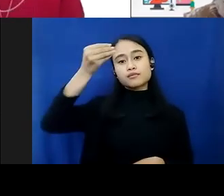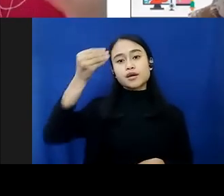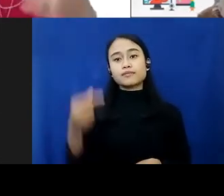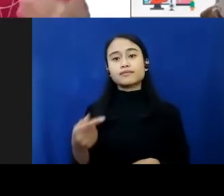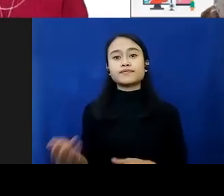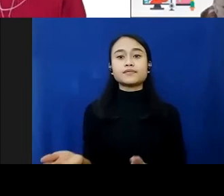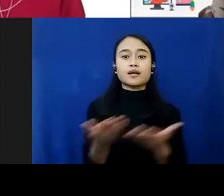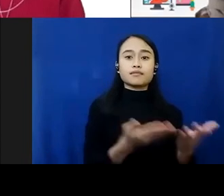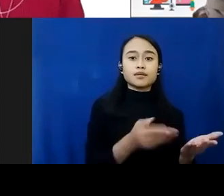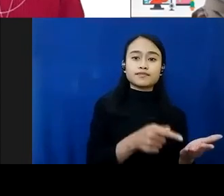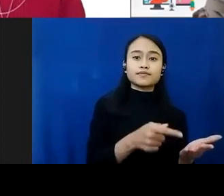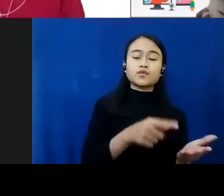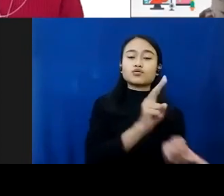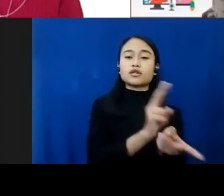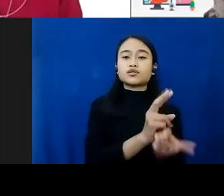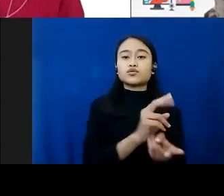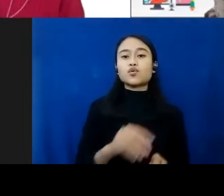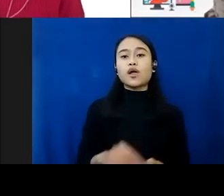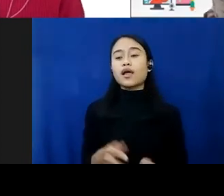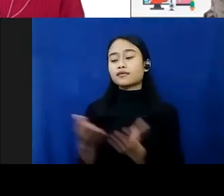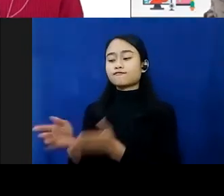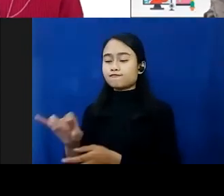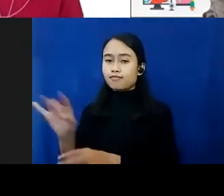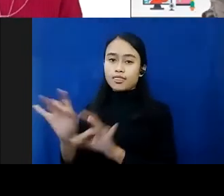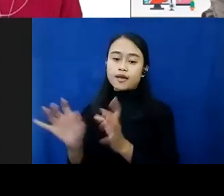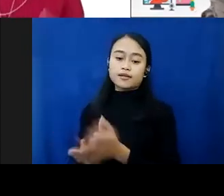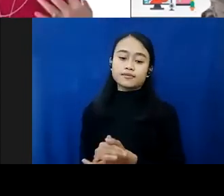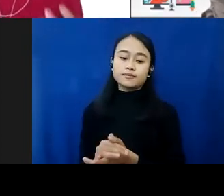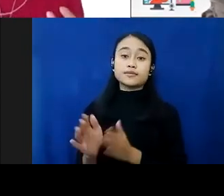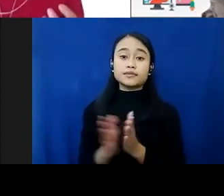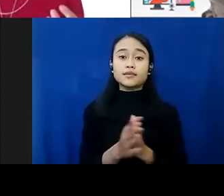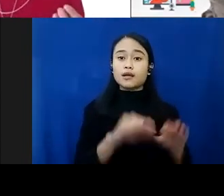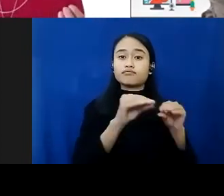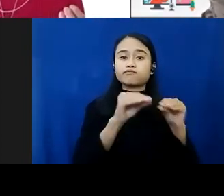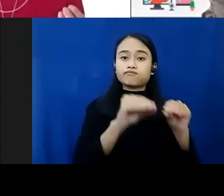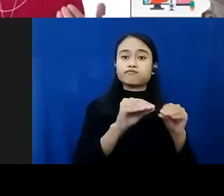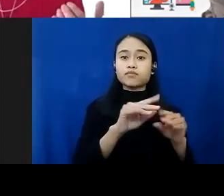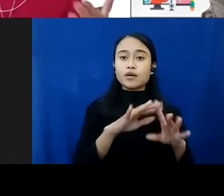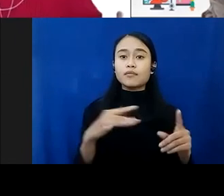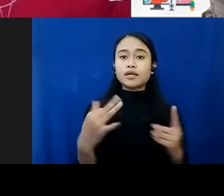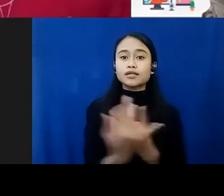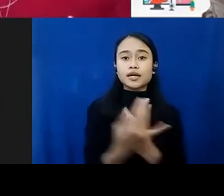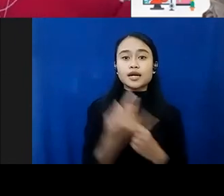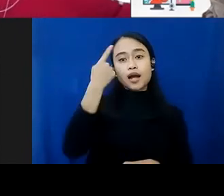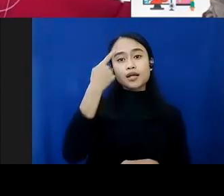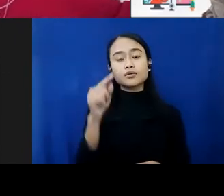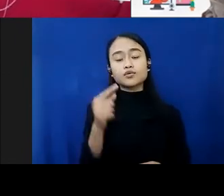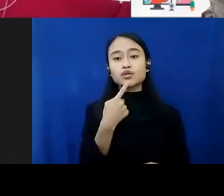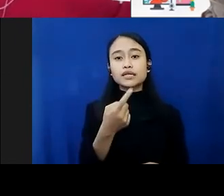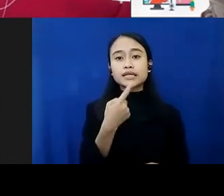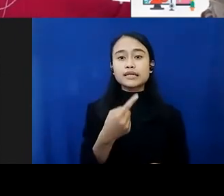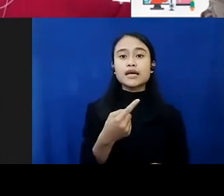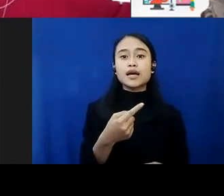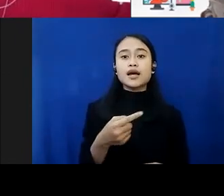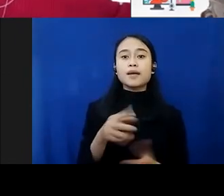what's healthy so teaching communities normal healthy sexual behavior versus harmful